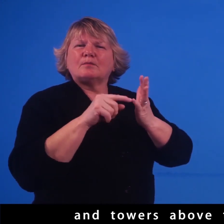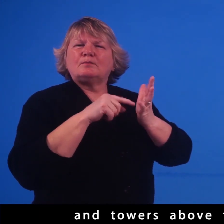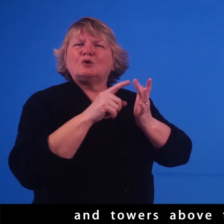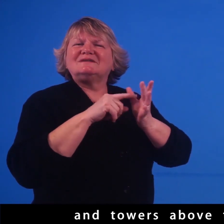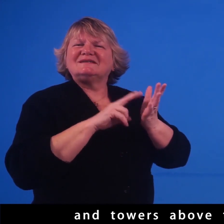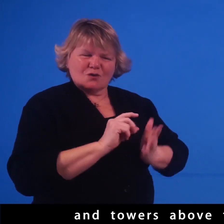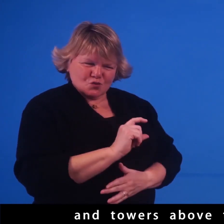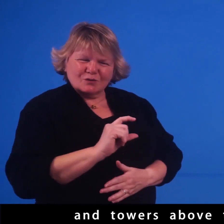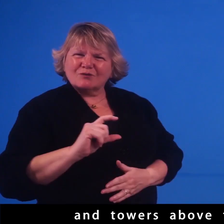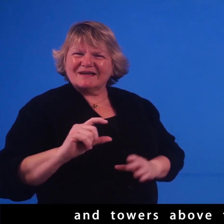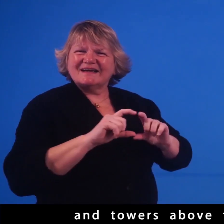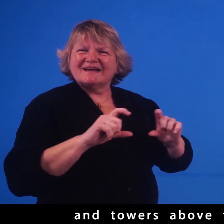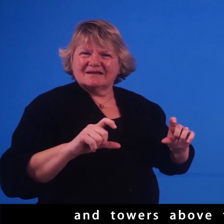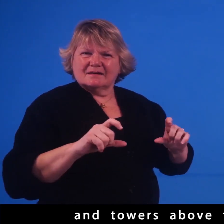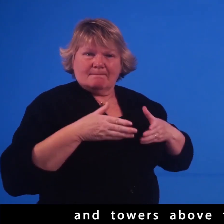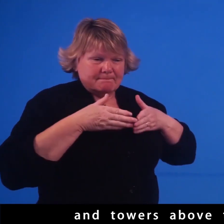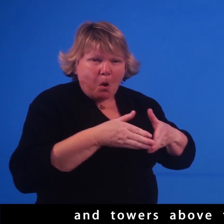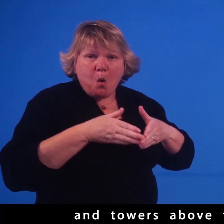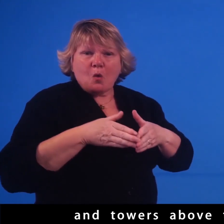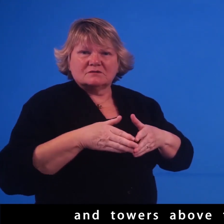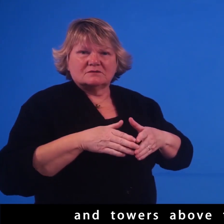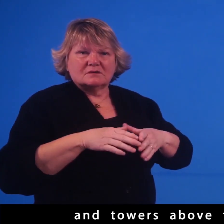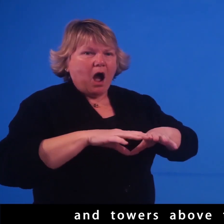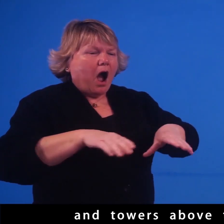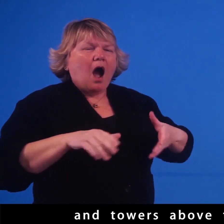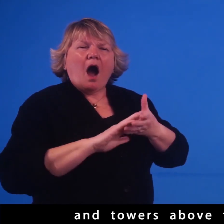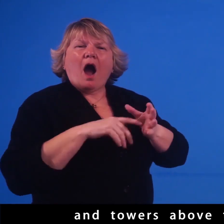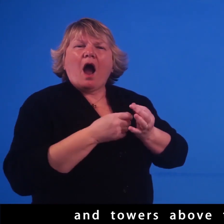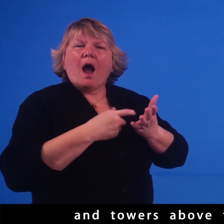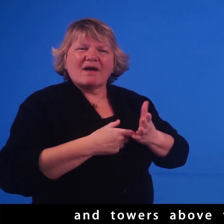Lilliputian figures and boats in the harbour below.